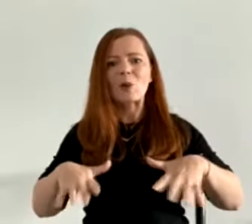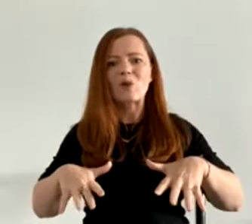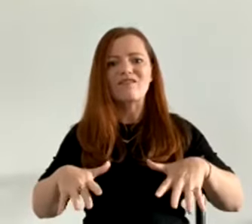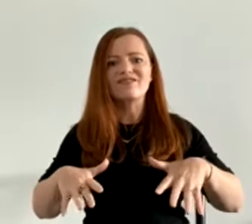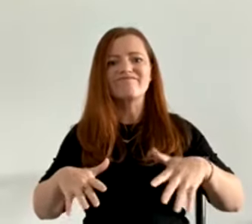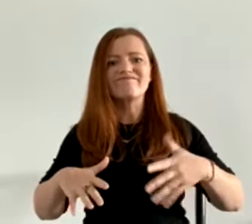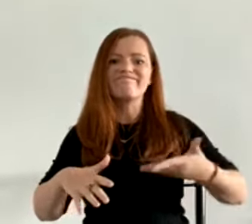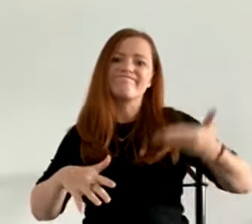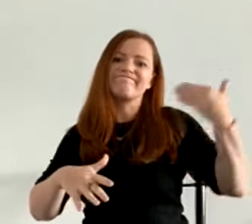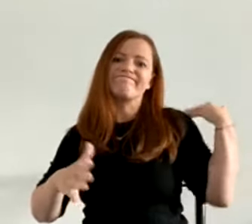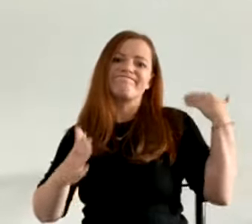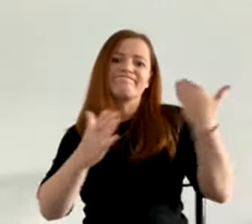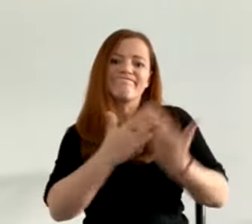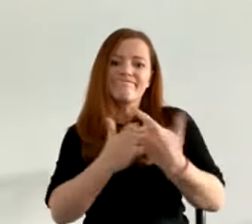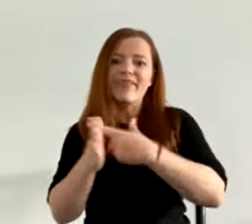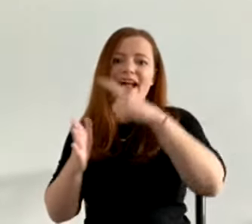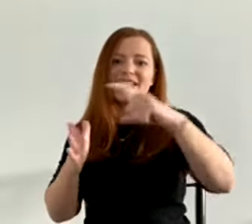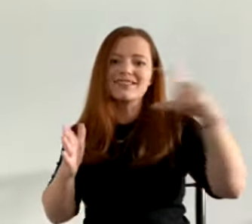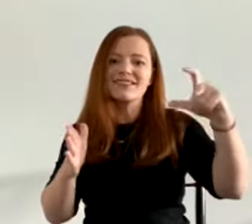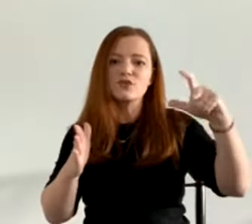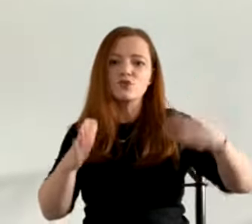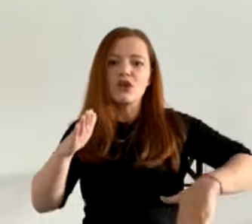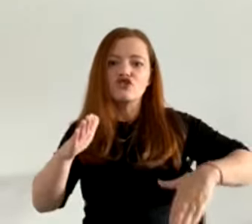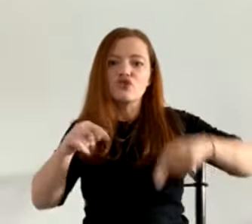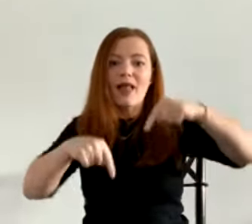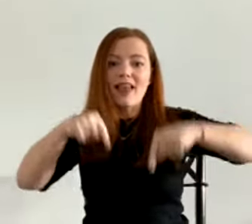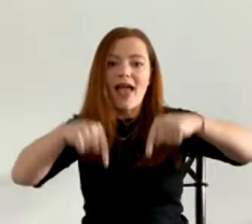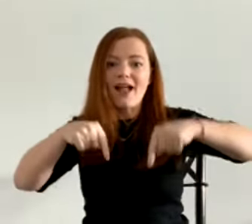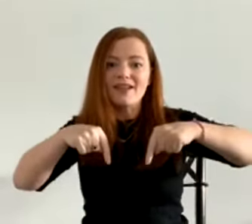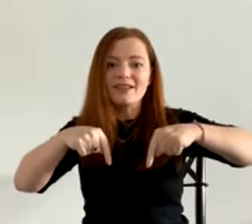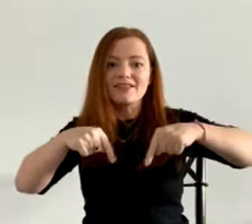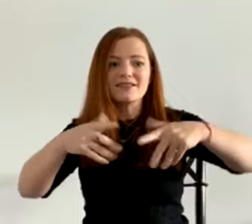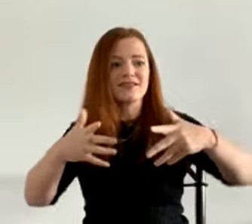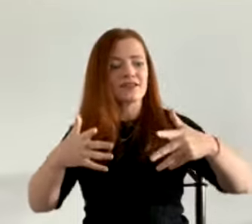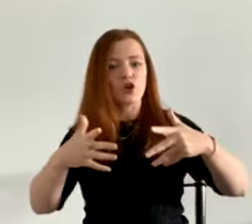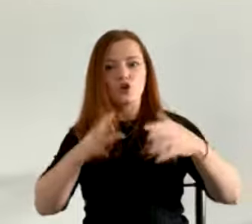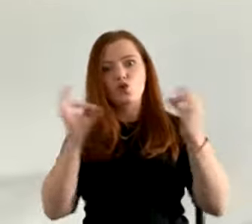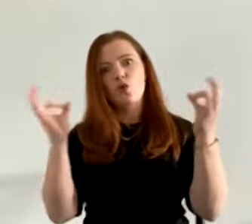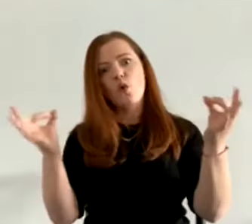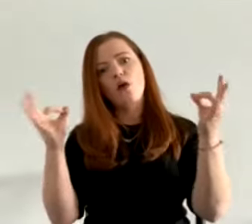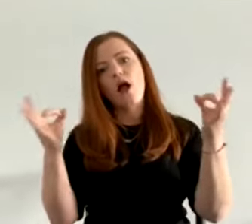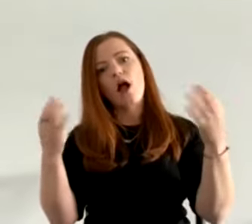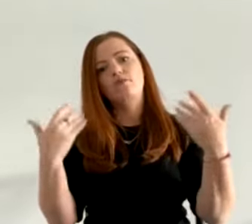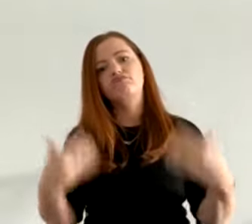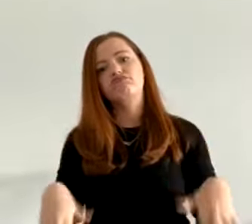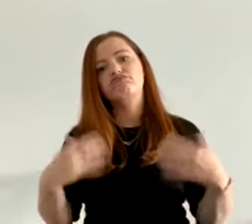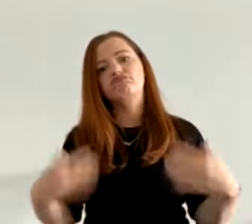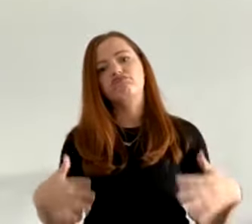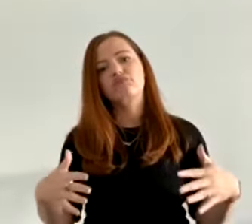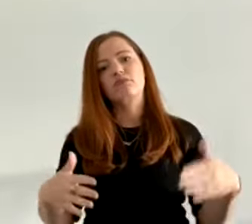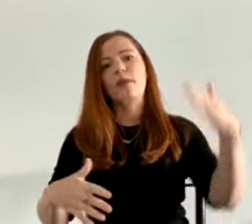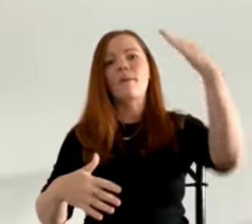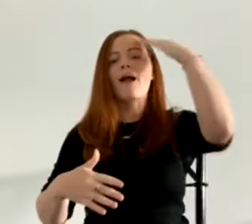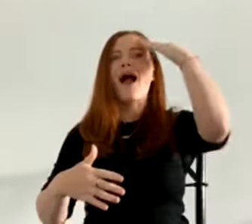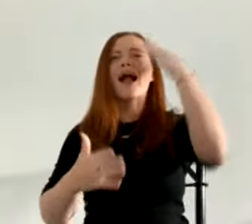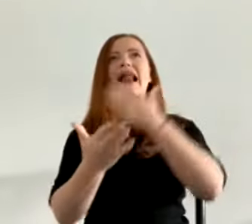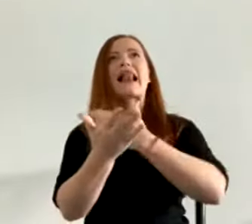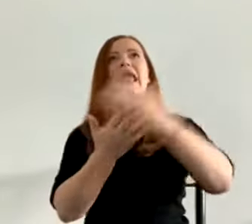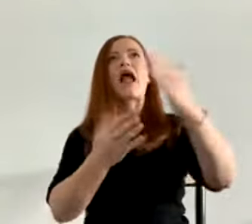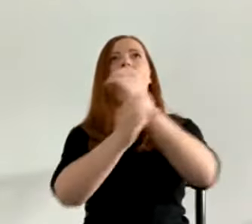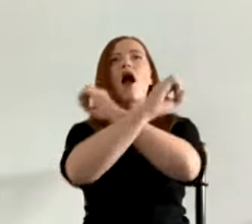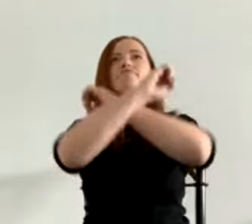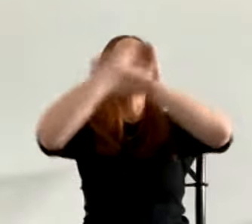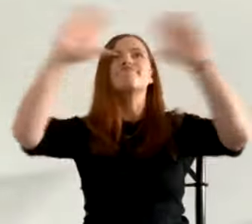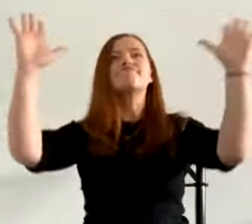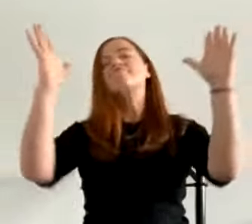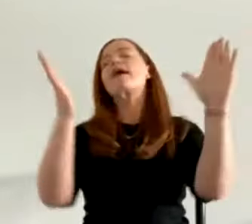feel connected to it in some way. And yoga's been a really good way of keeping my mind clear and happy